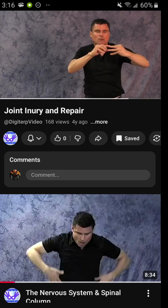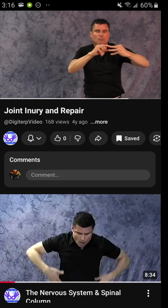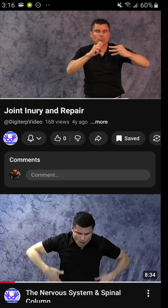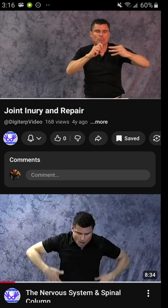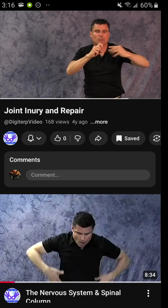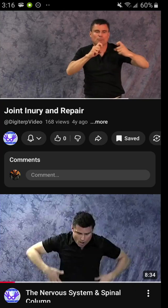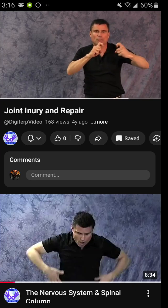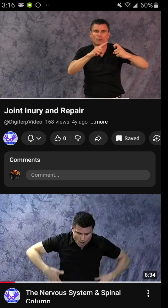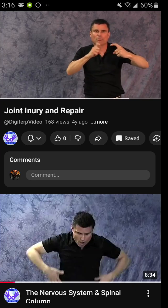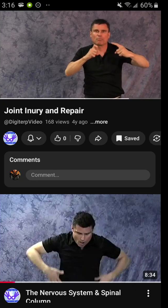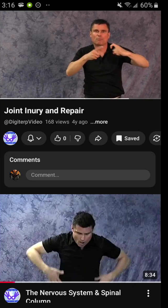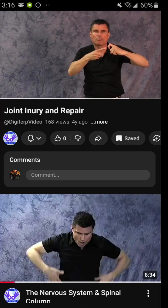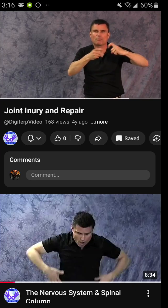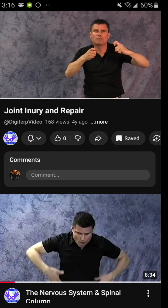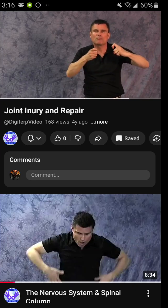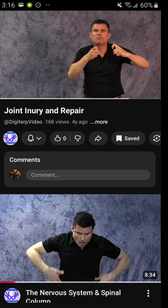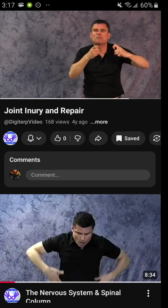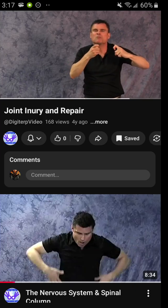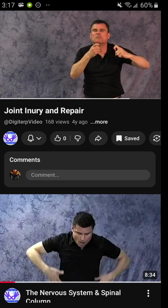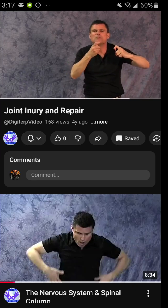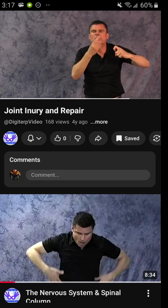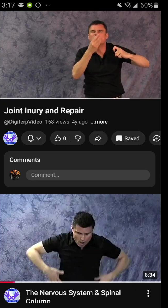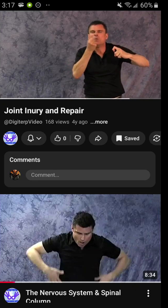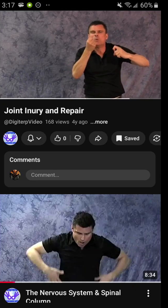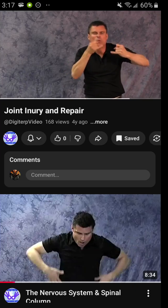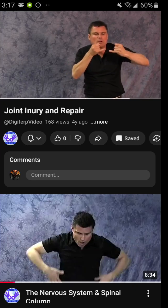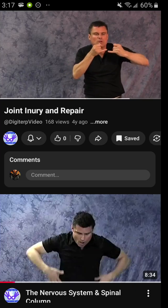wanting to know